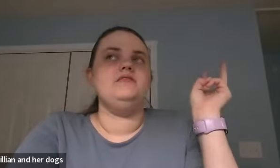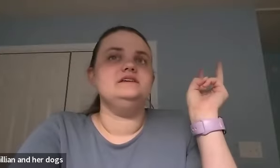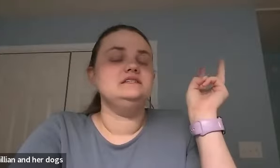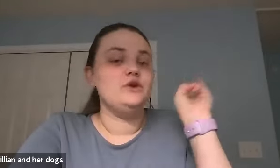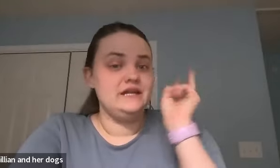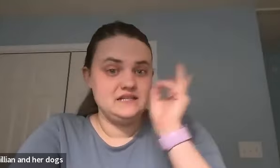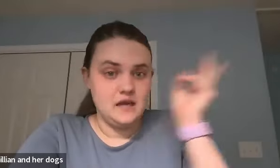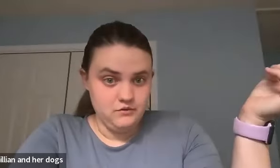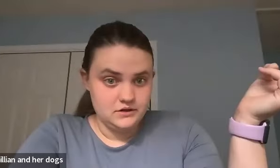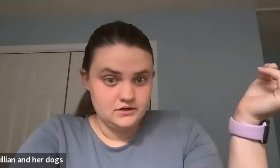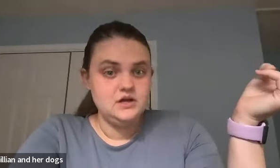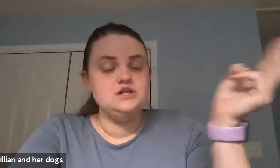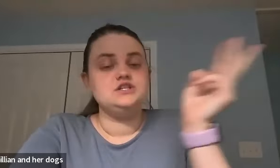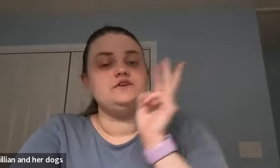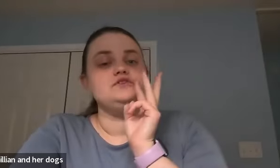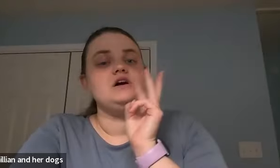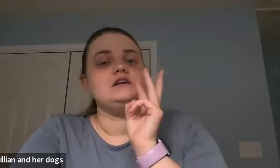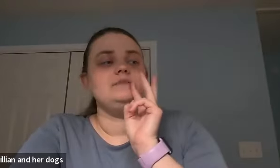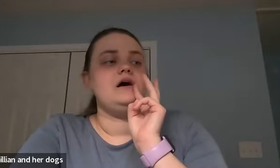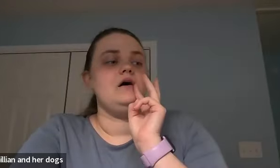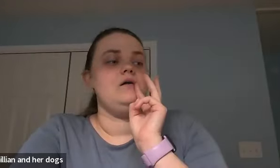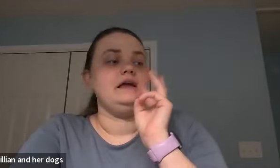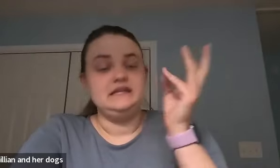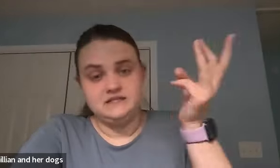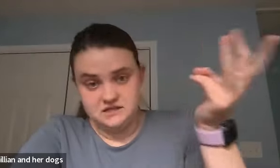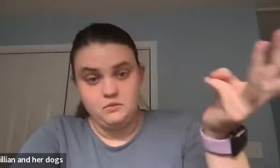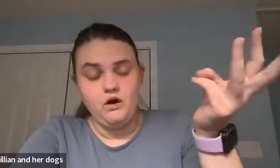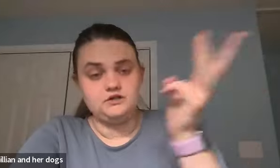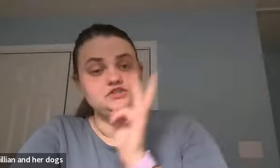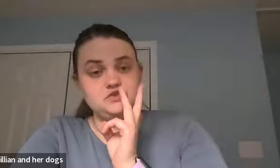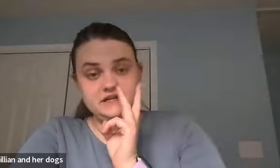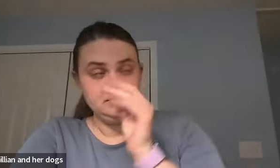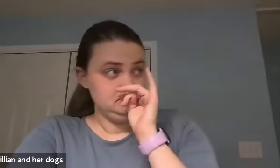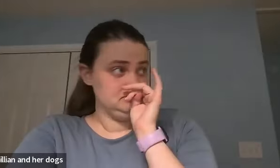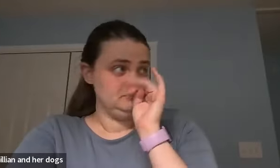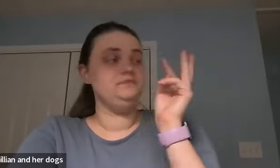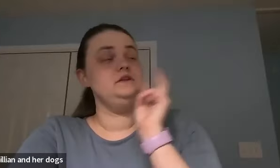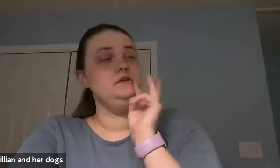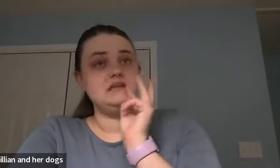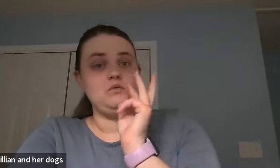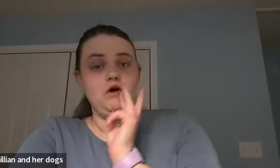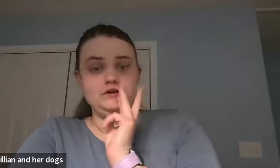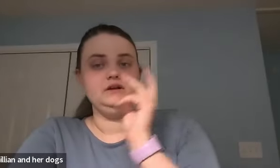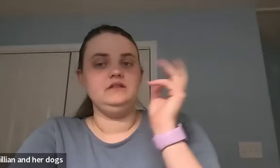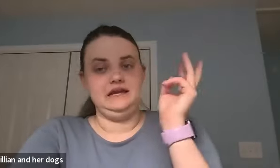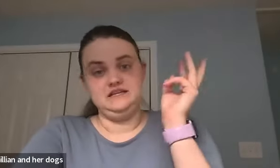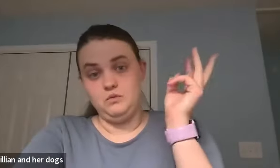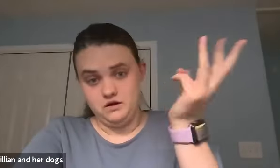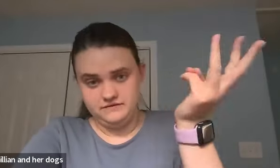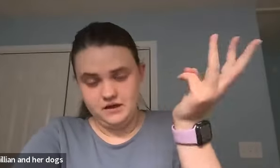This is for any type of water. So if you're talking about I need some water to drink, you say water. I need the water